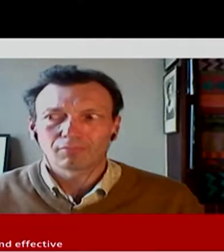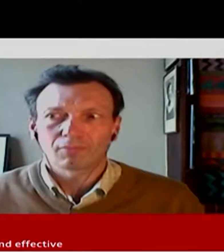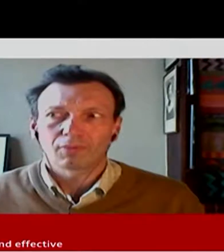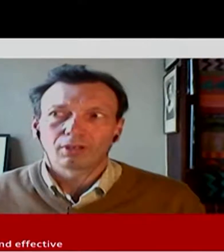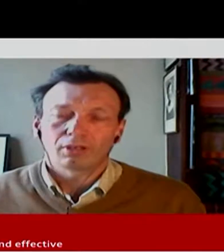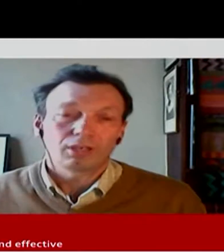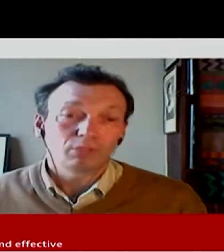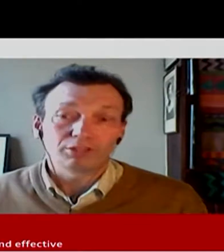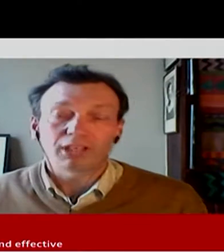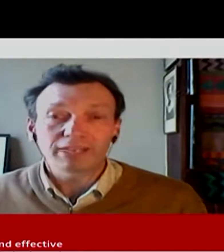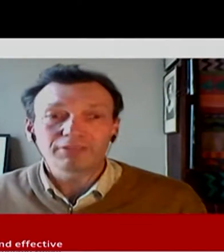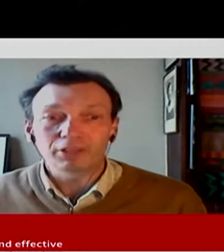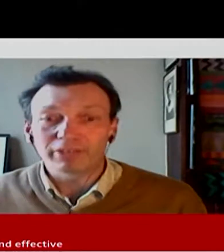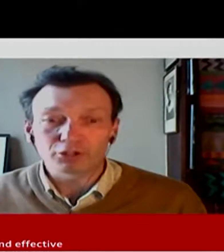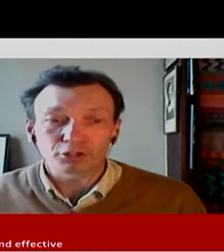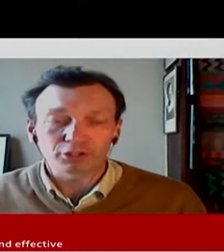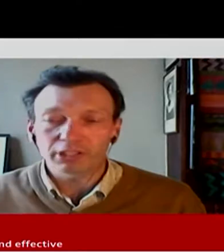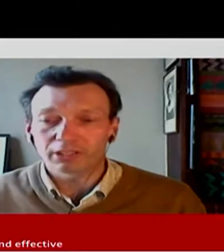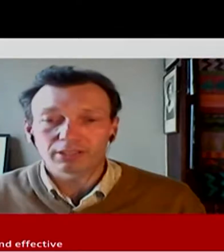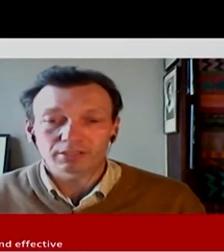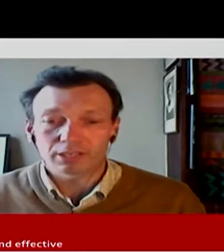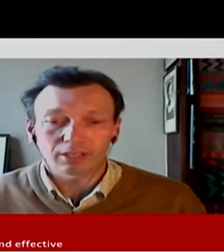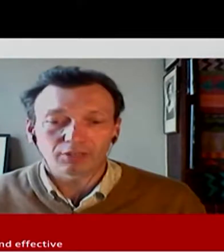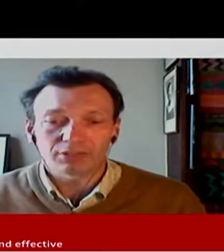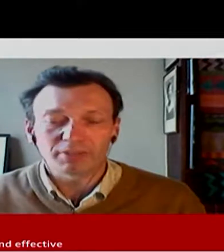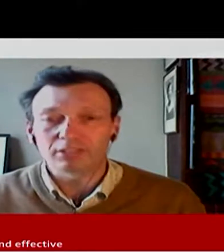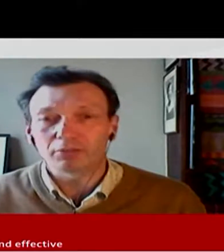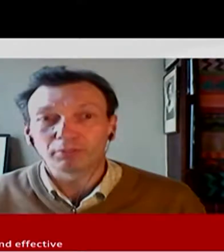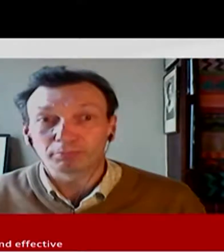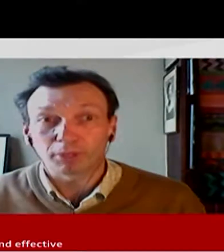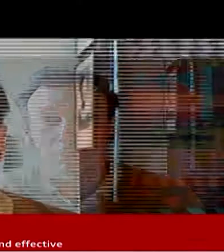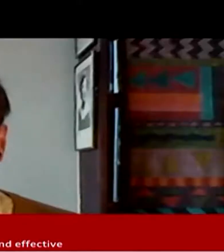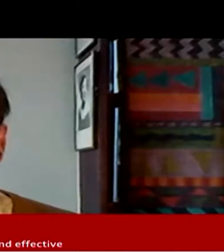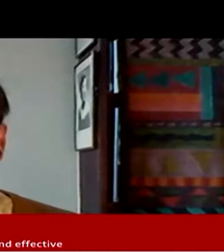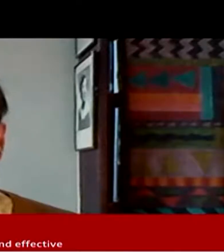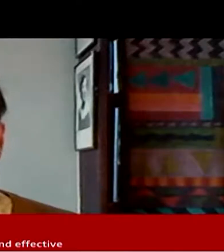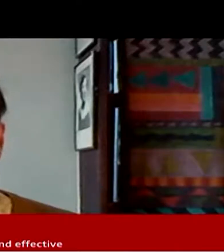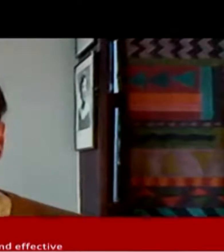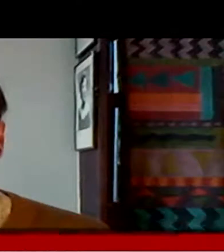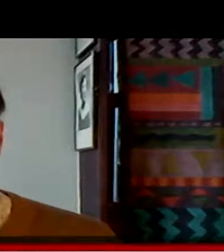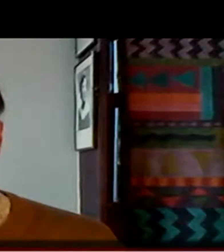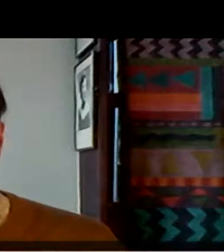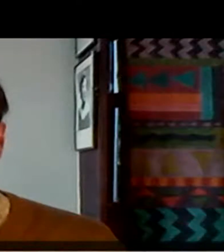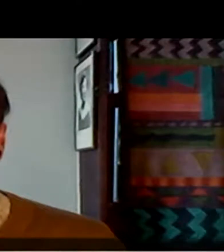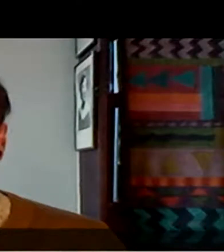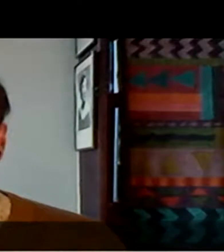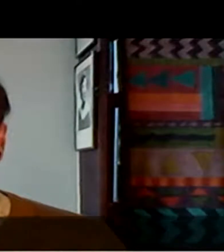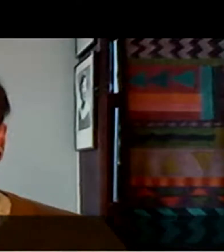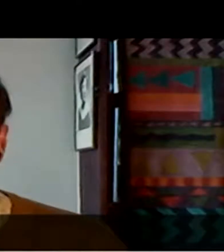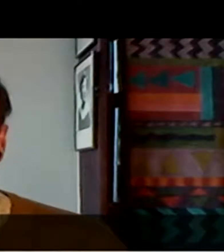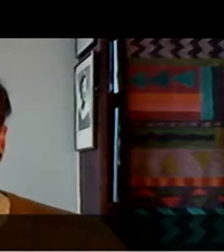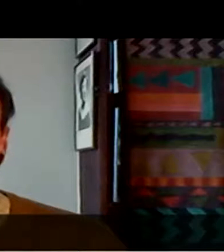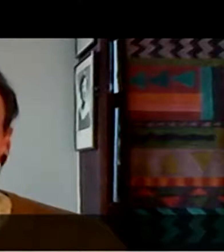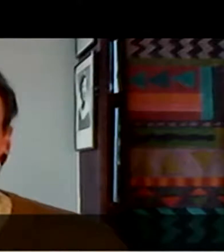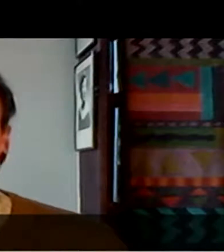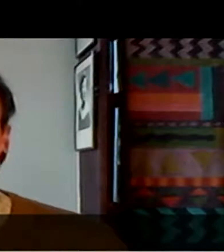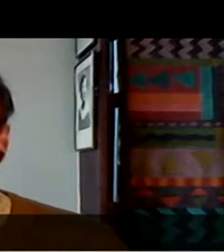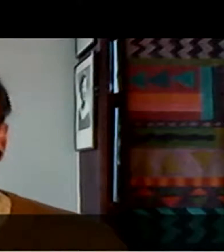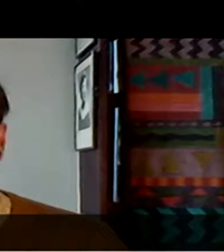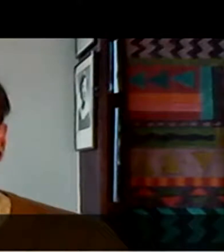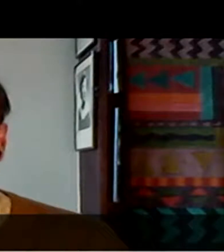hour? Well, delightfully reassuring, and this obviously means that we'll probably restart using the AstraZeneca vaccine in